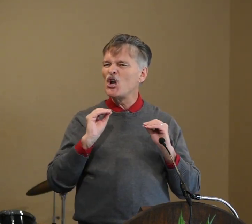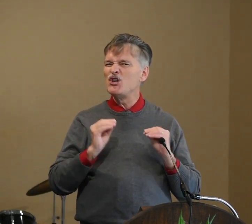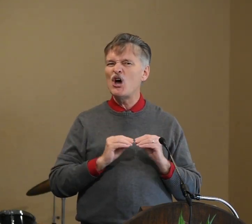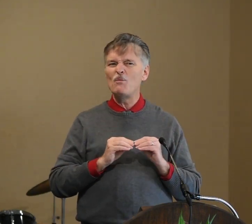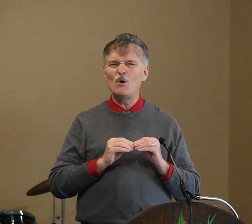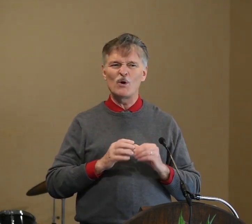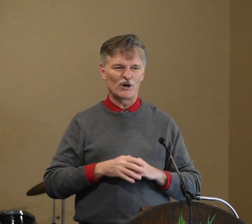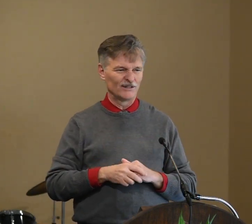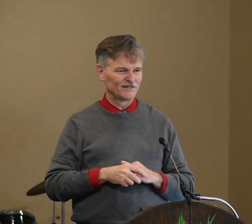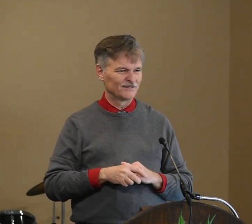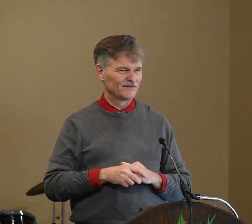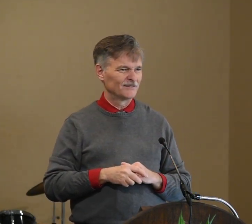no more.